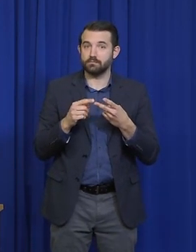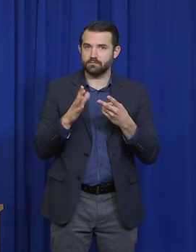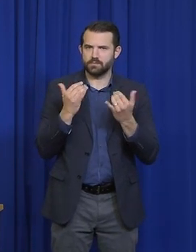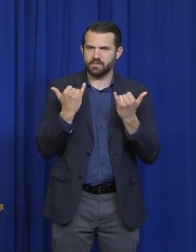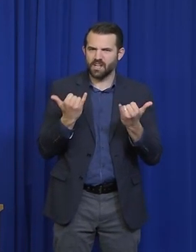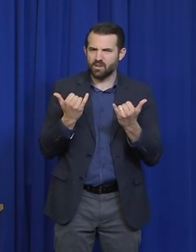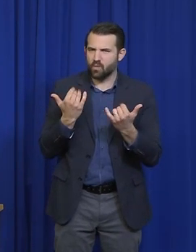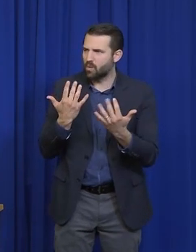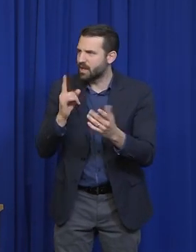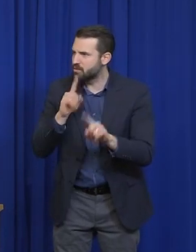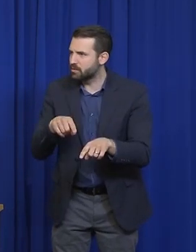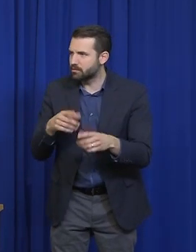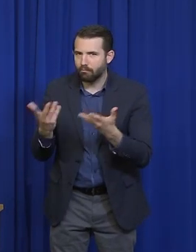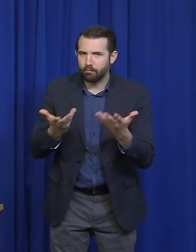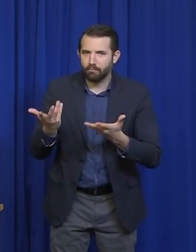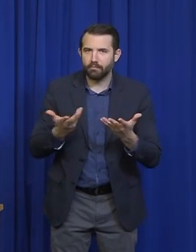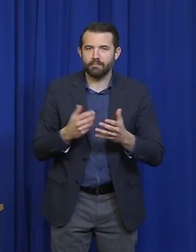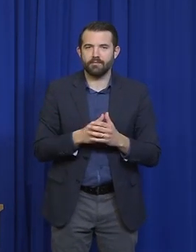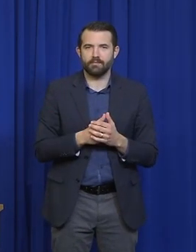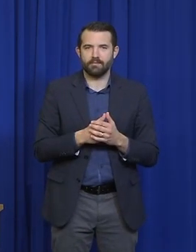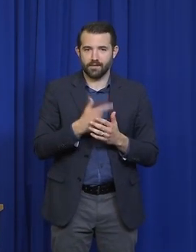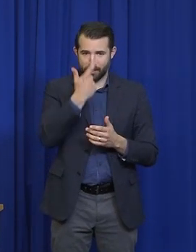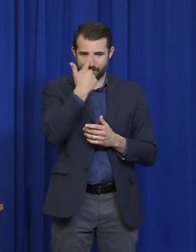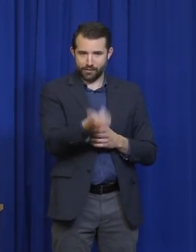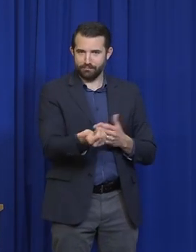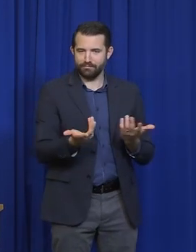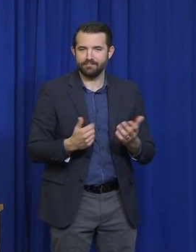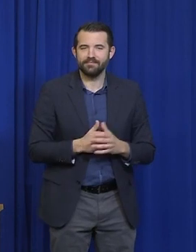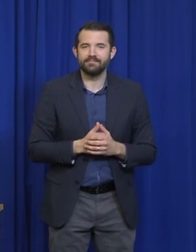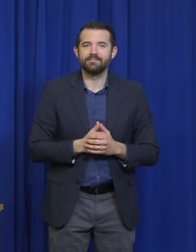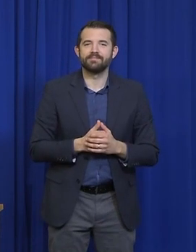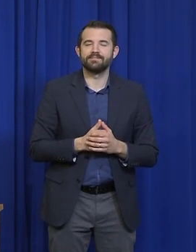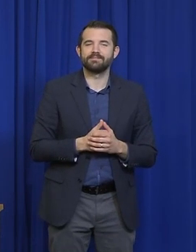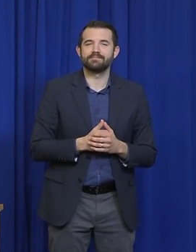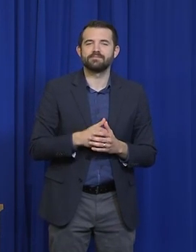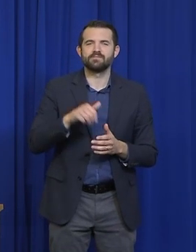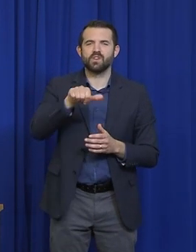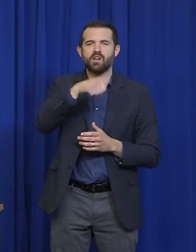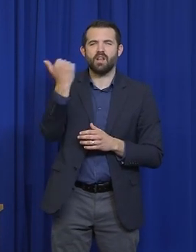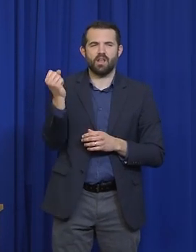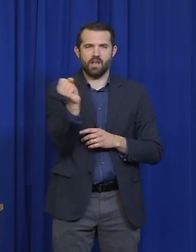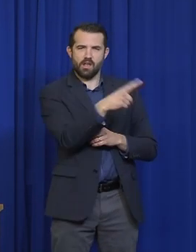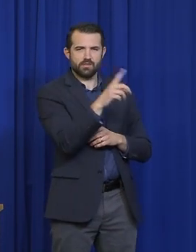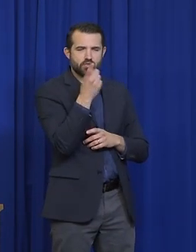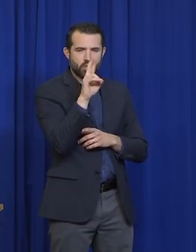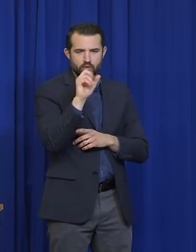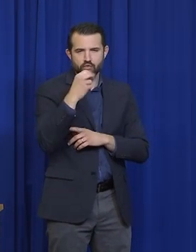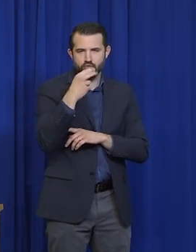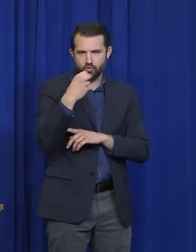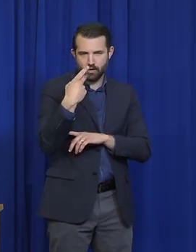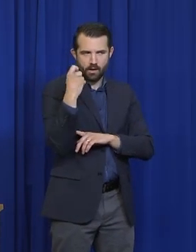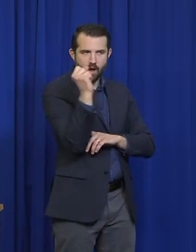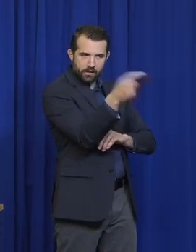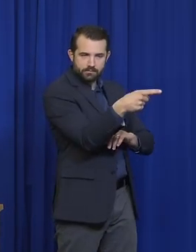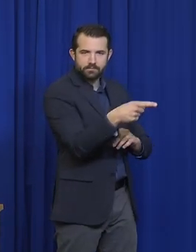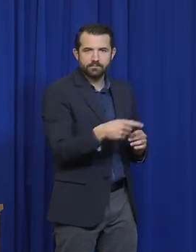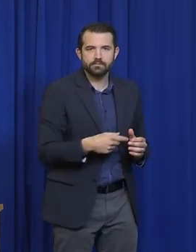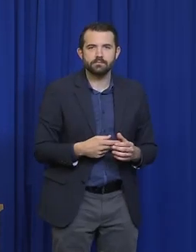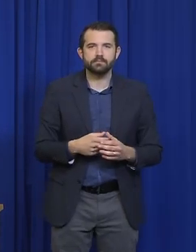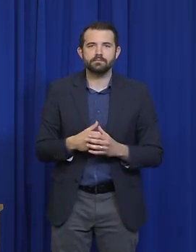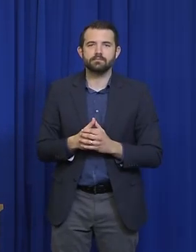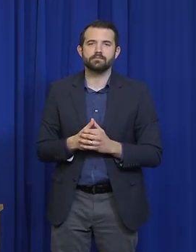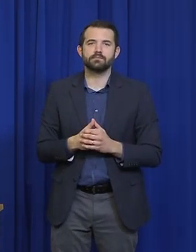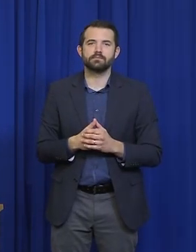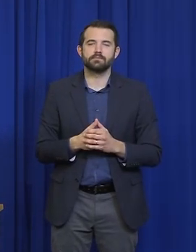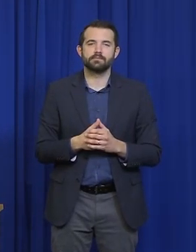your pleasure okay the other question does for dr. jeong's which is there is